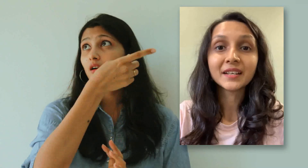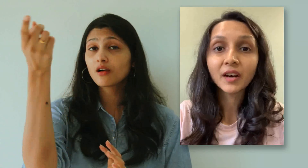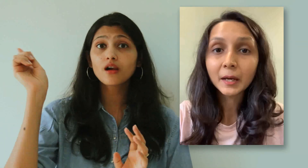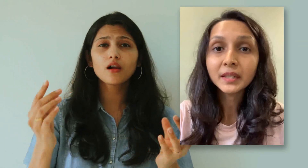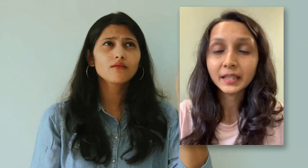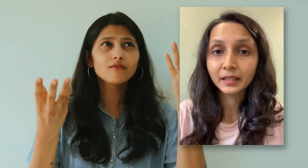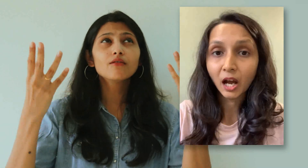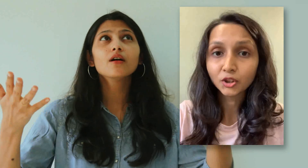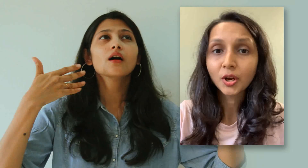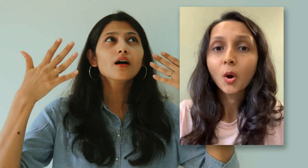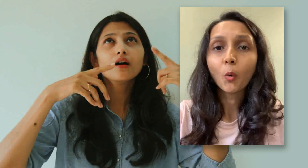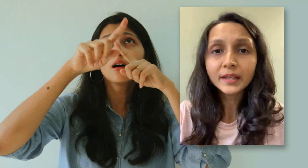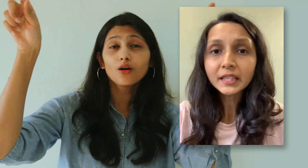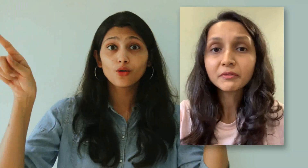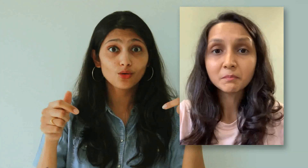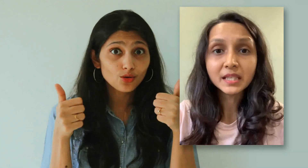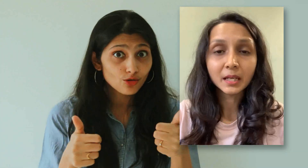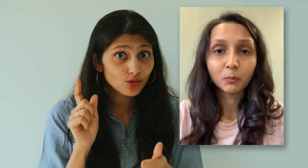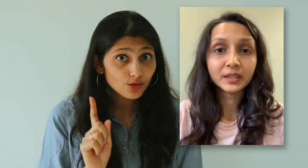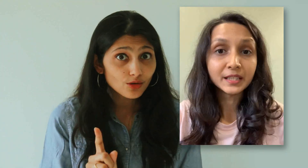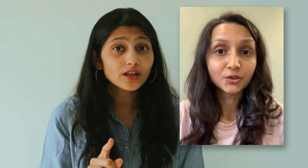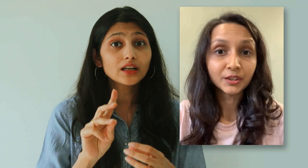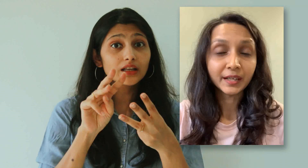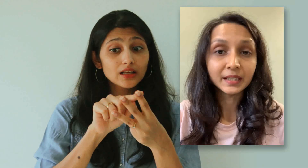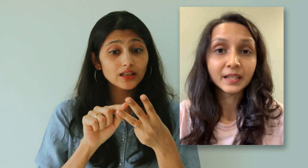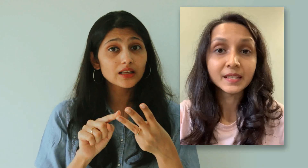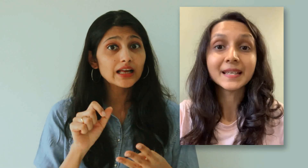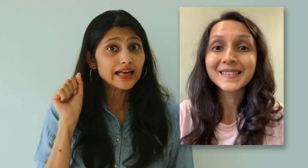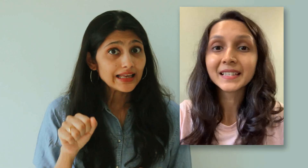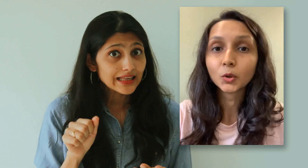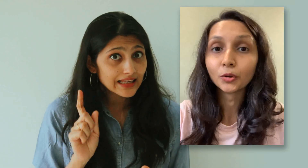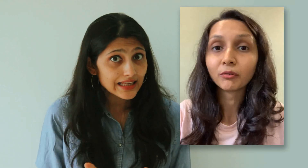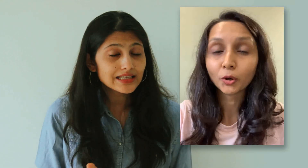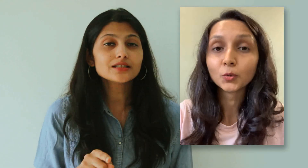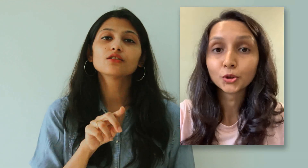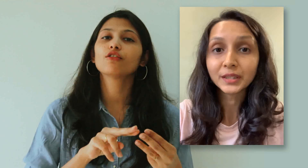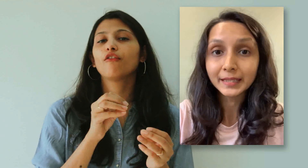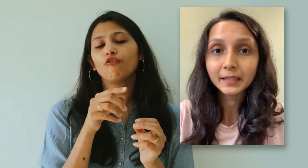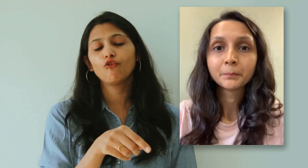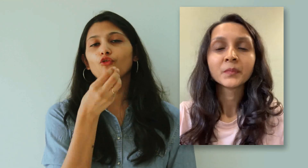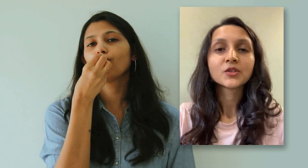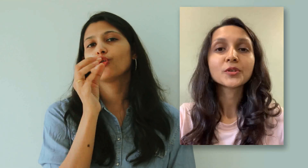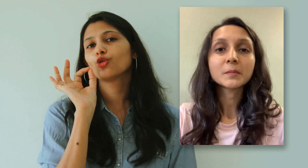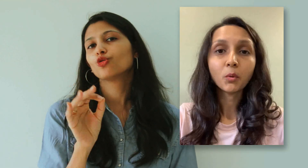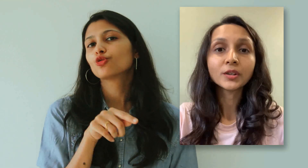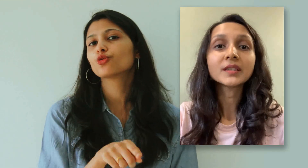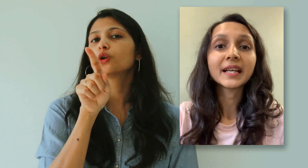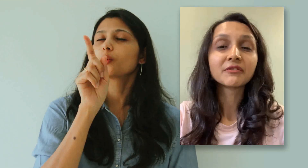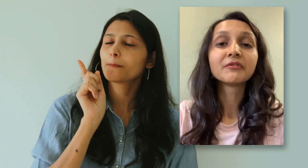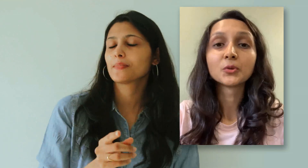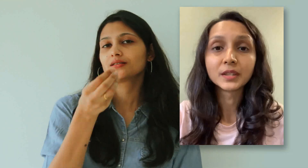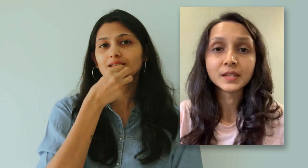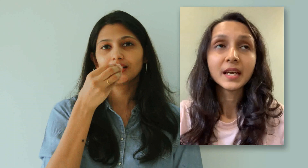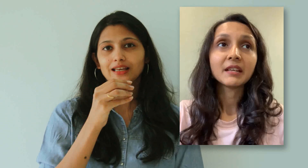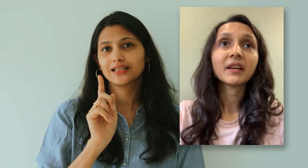is the environment at large? Only if it meets up with these three criteria is it good for you to eat. So it's important that